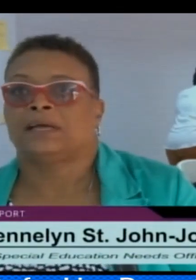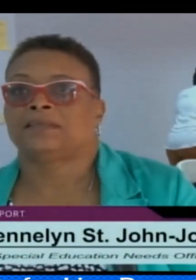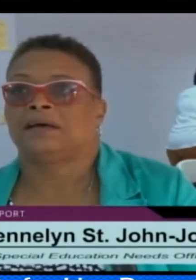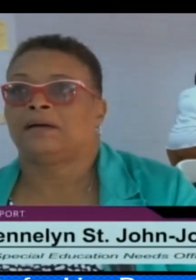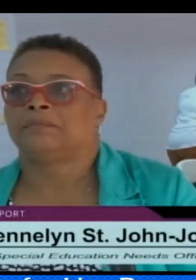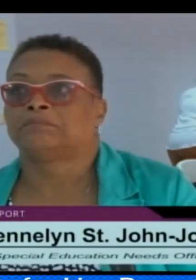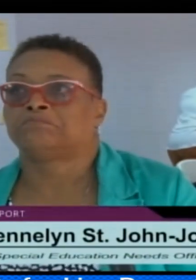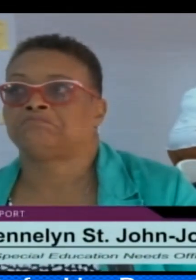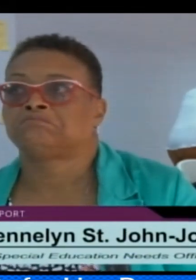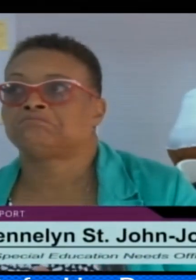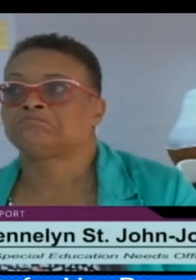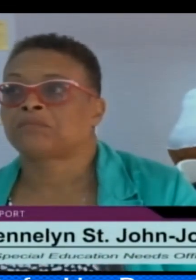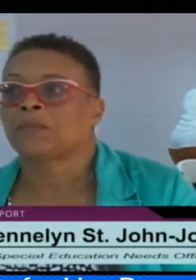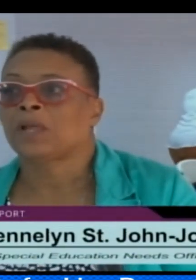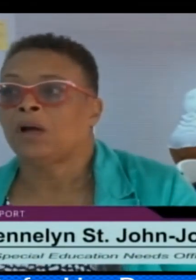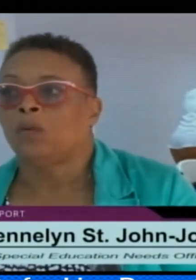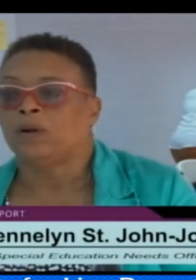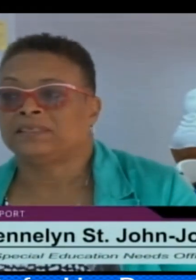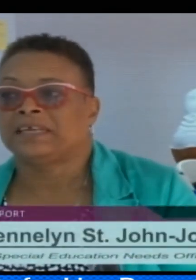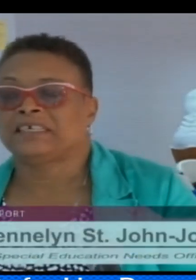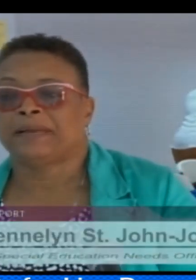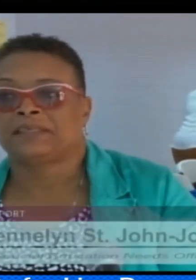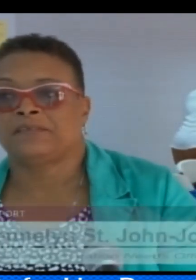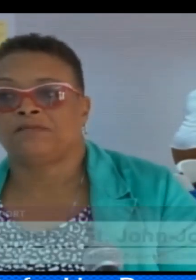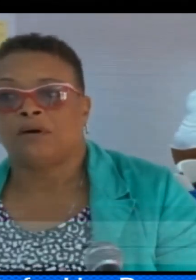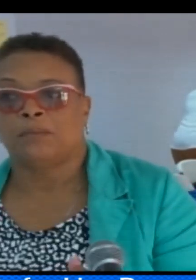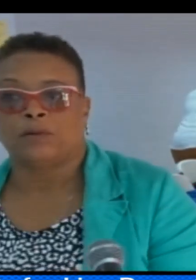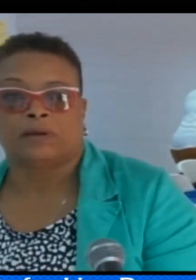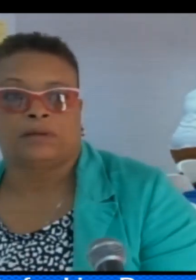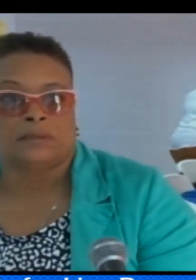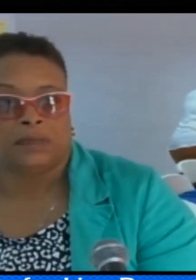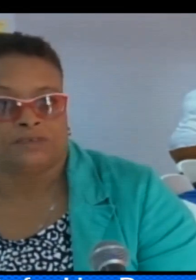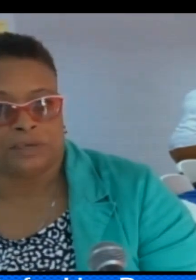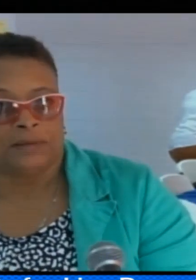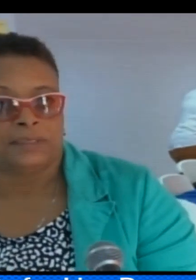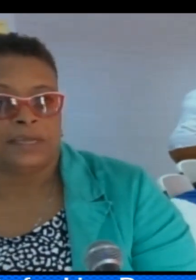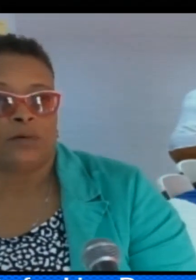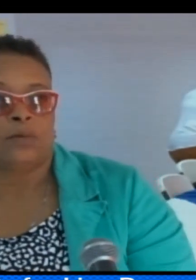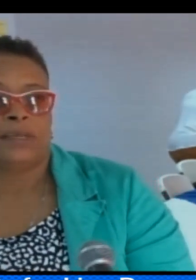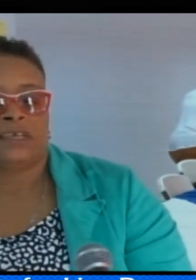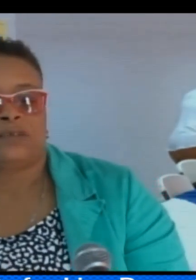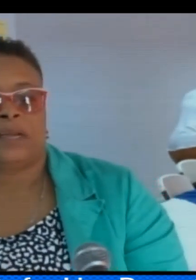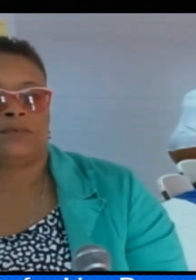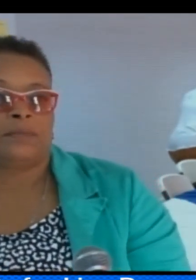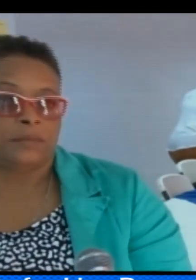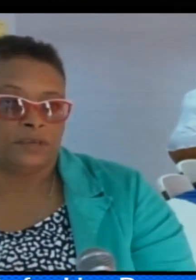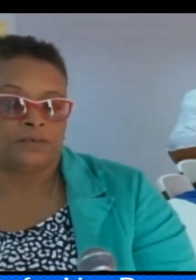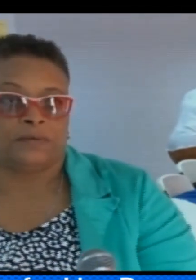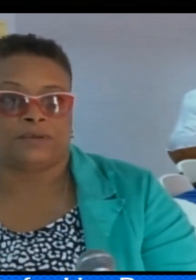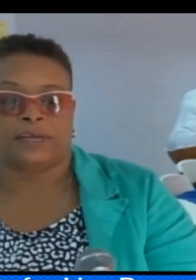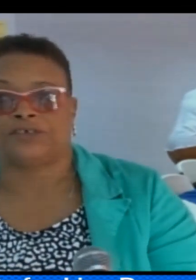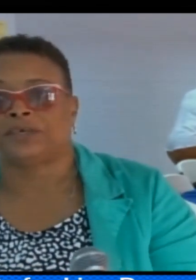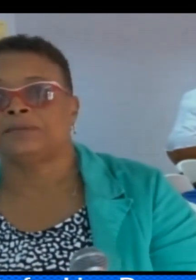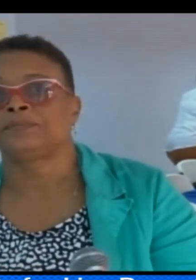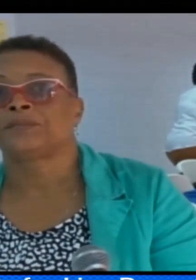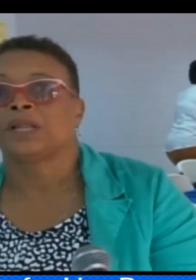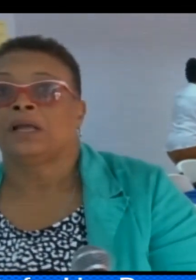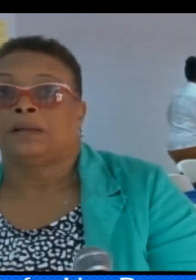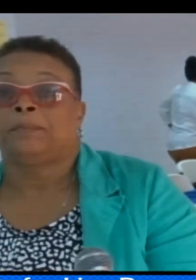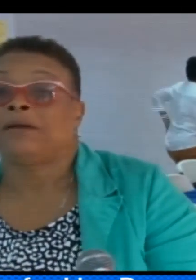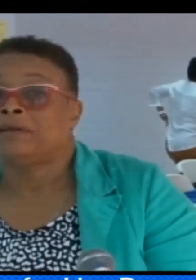we looked at what is expected from our general stakeholders as well as from the Ministry of